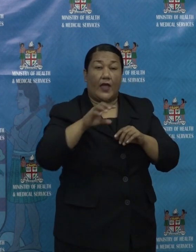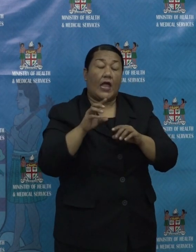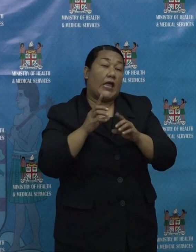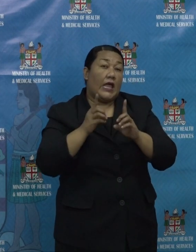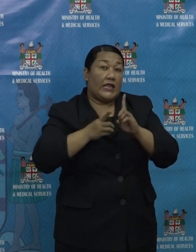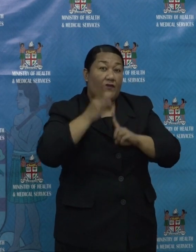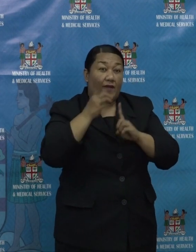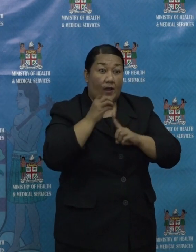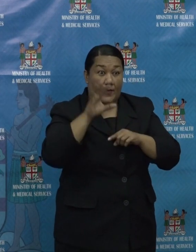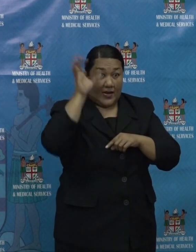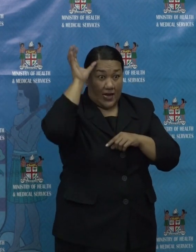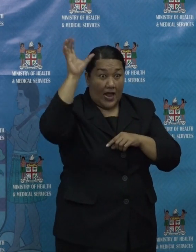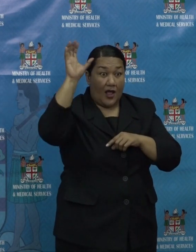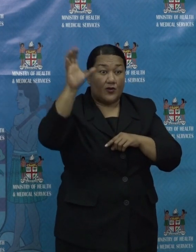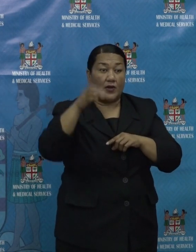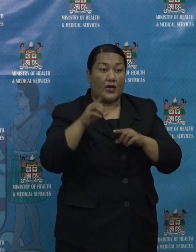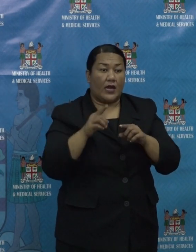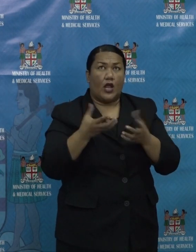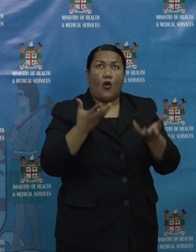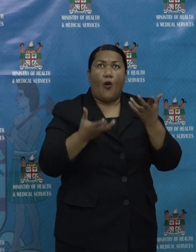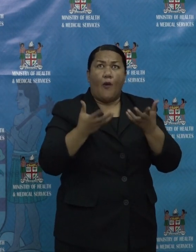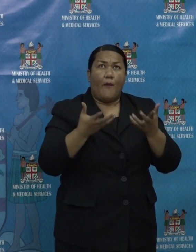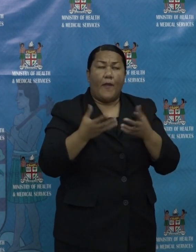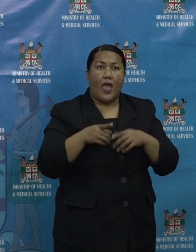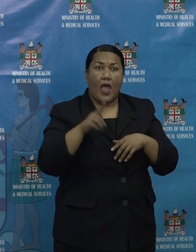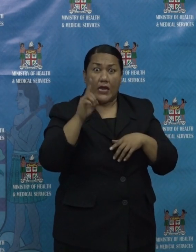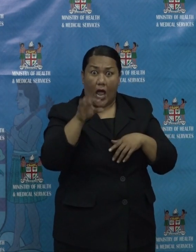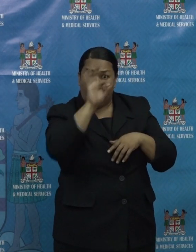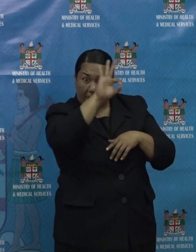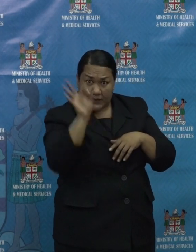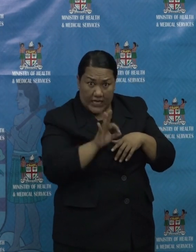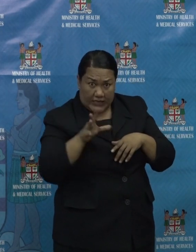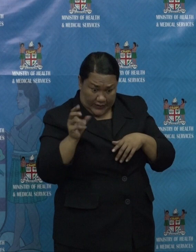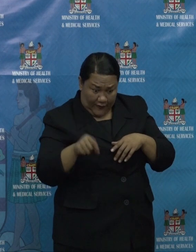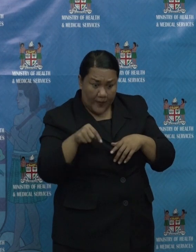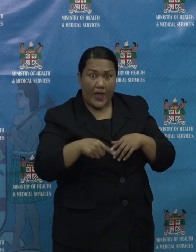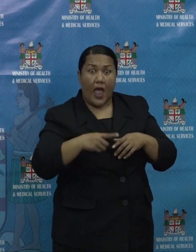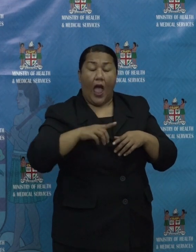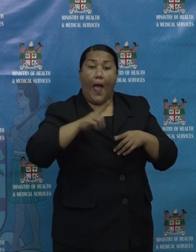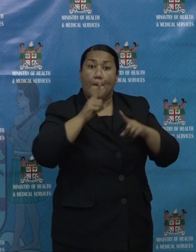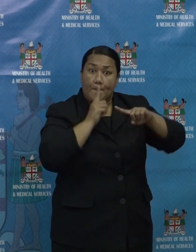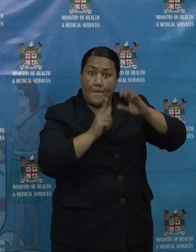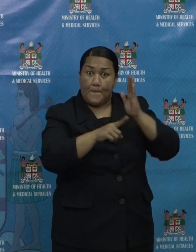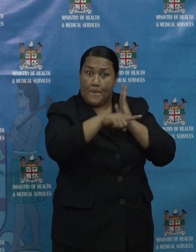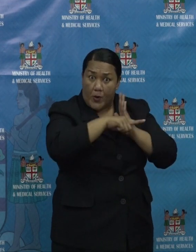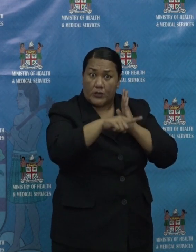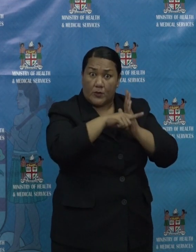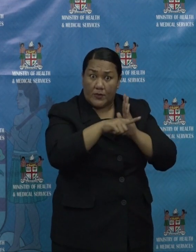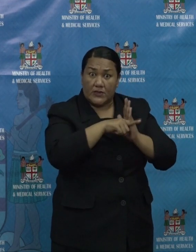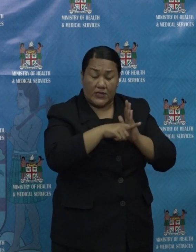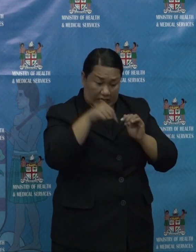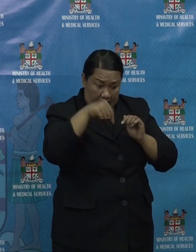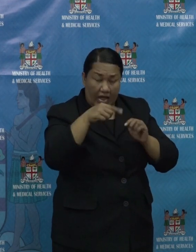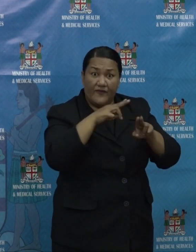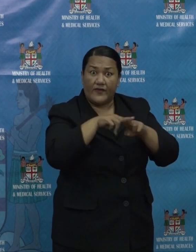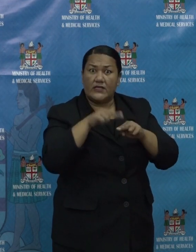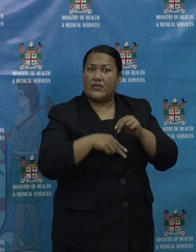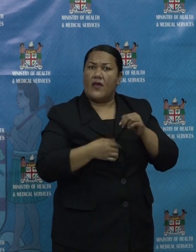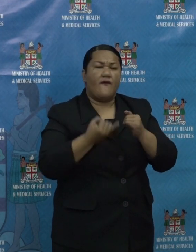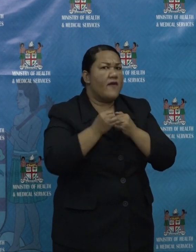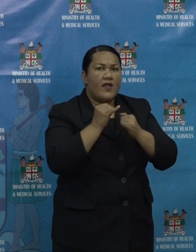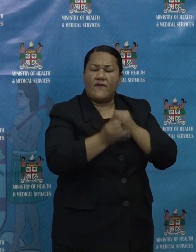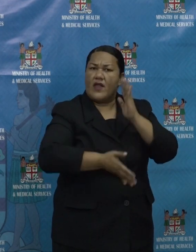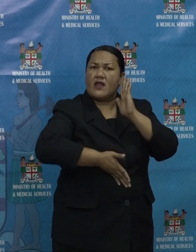laboratories. However, the percentage of tests that are coming out positive every day is still very high. So that's our